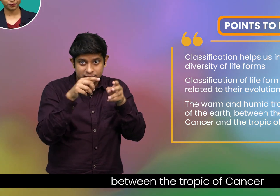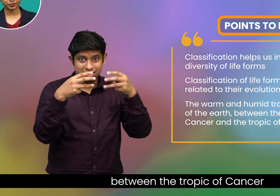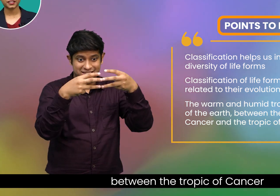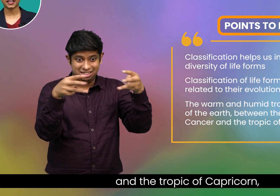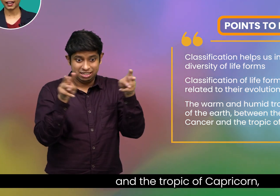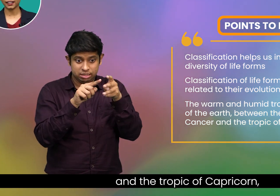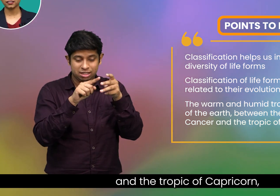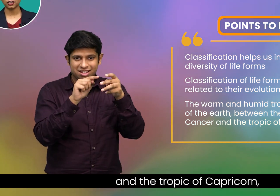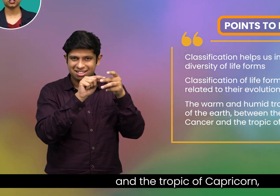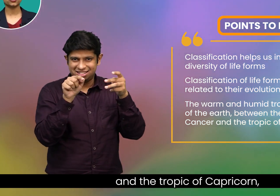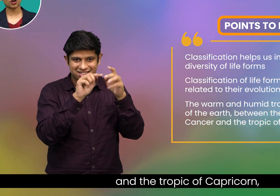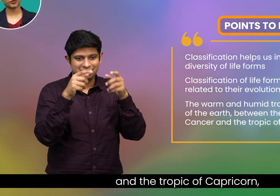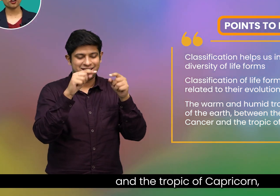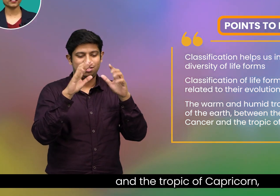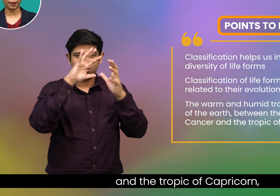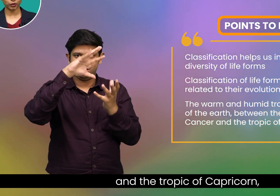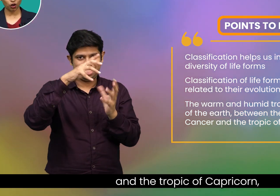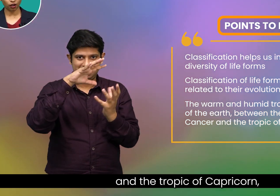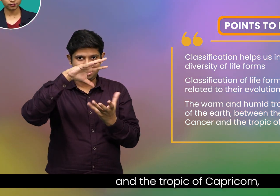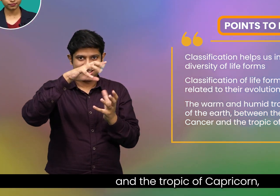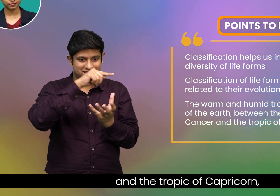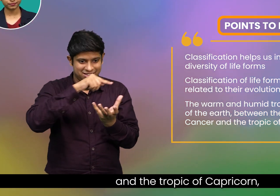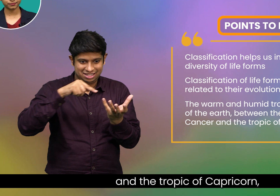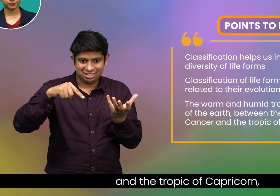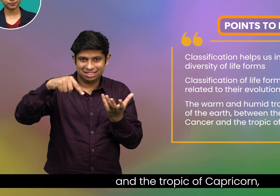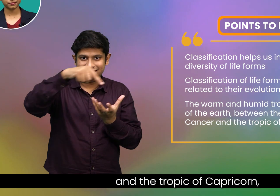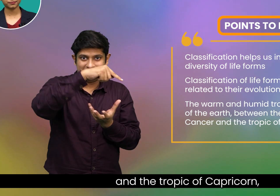Cancer and the Tropic of Capricorn